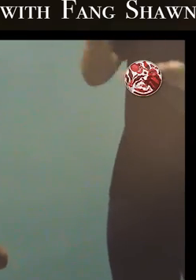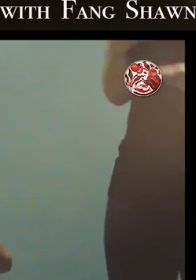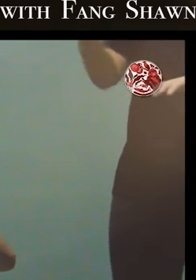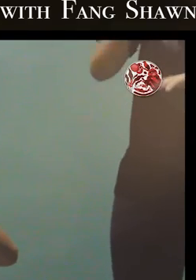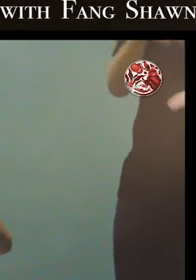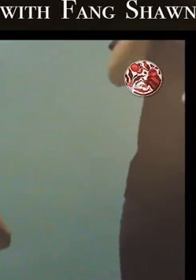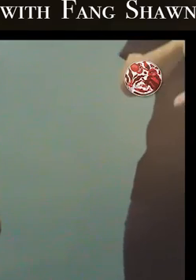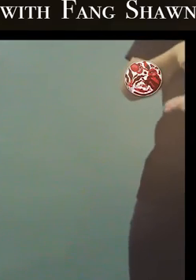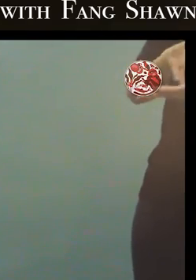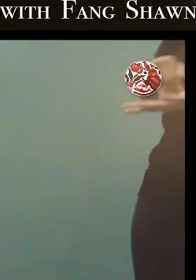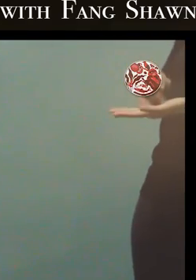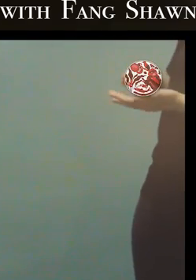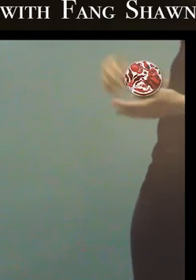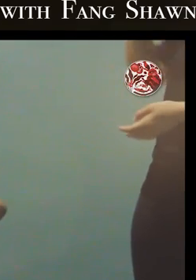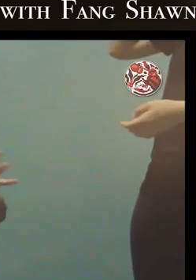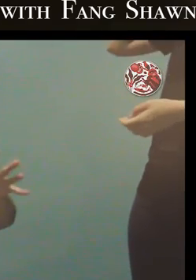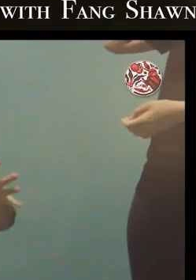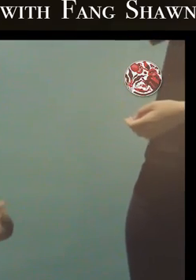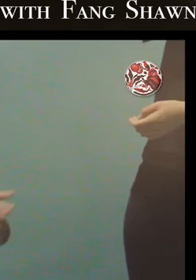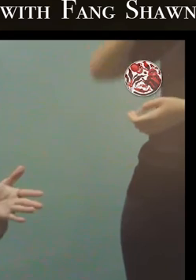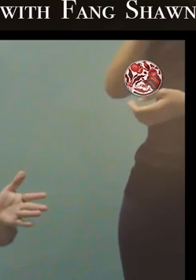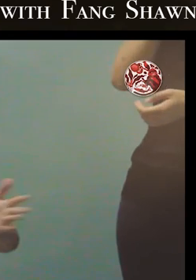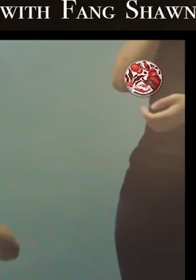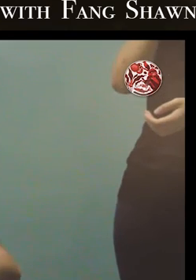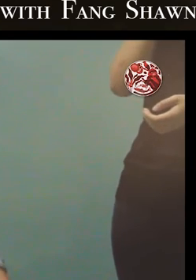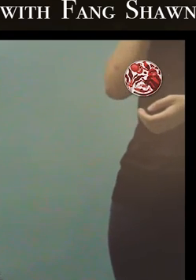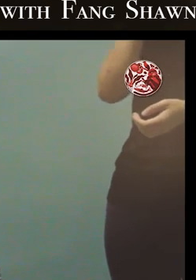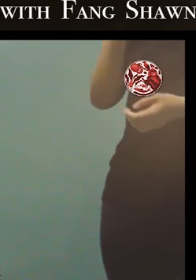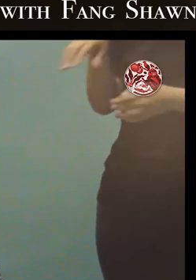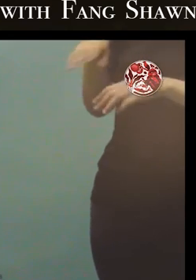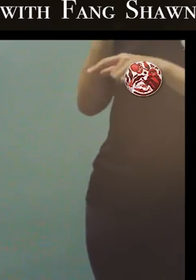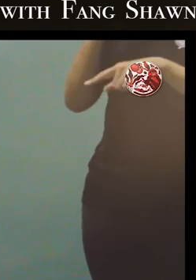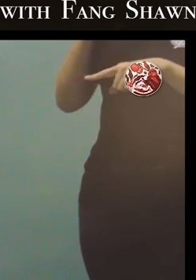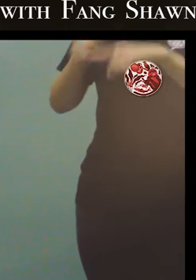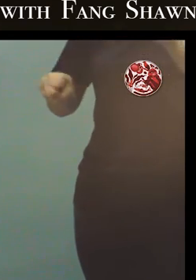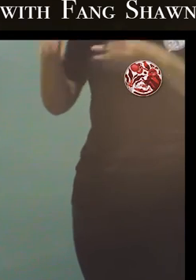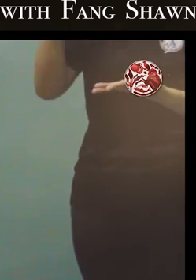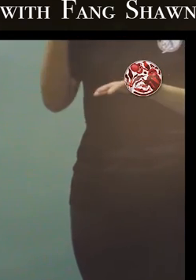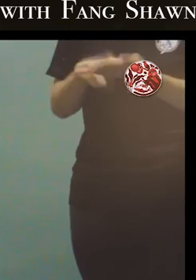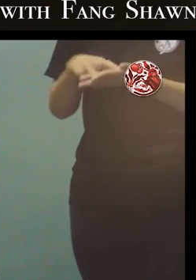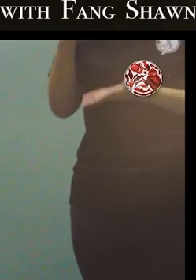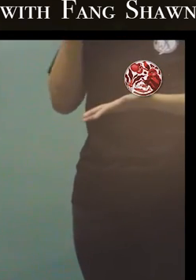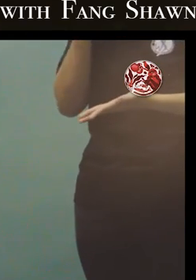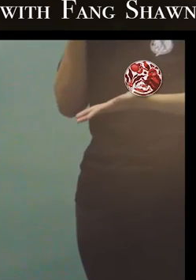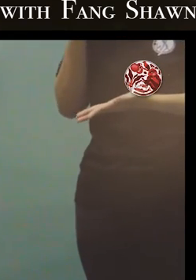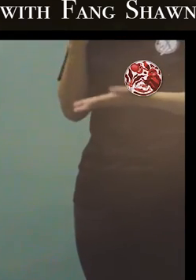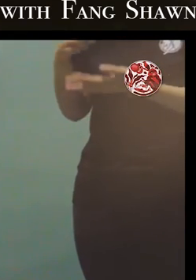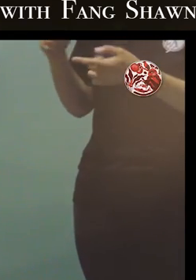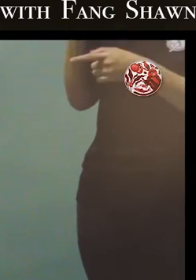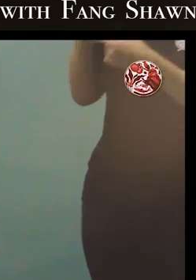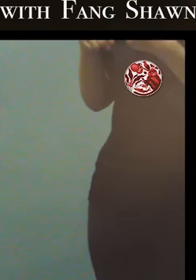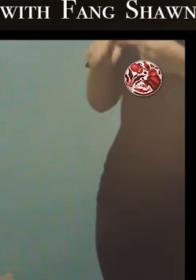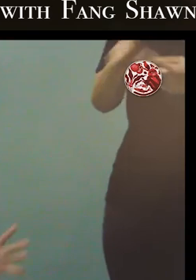they don't recognize your face, but they see humans as humans, right? They don't discriminate, oh, this auntie can, this auntie cannot, right? So you'll notice that a lot of animals tend to test the